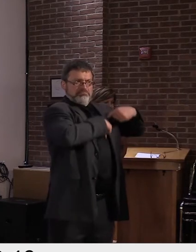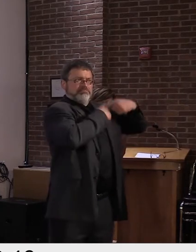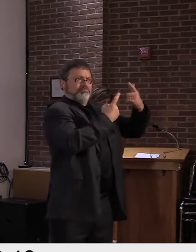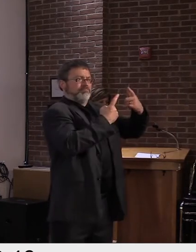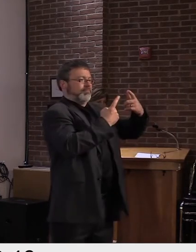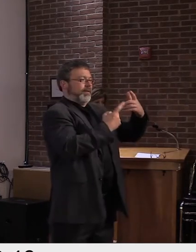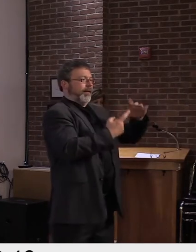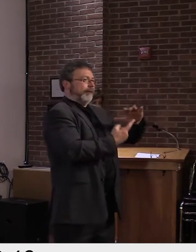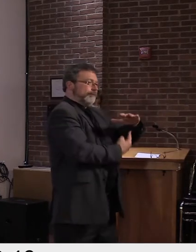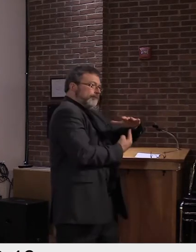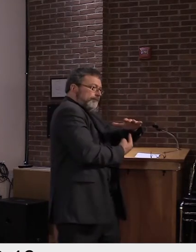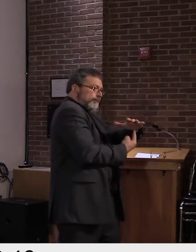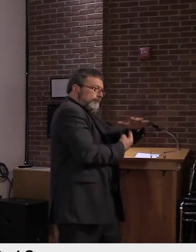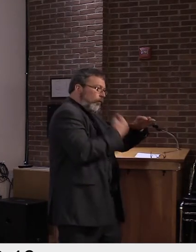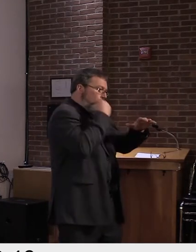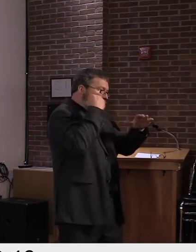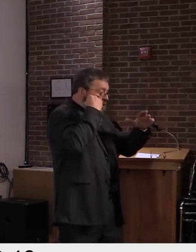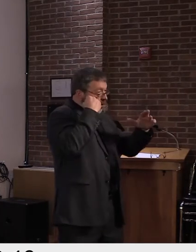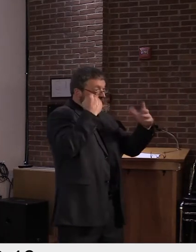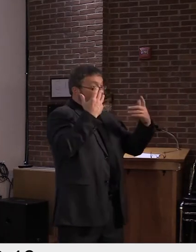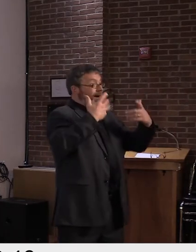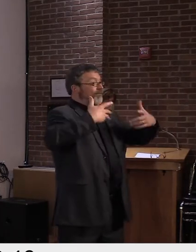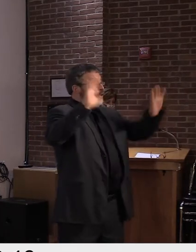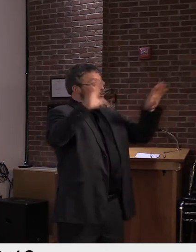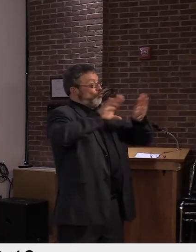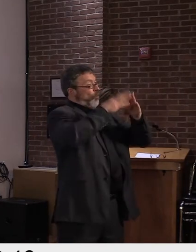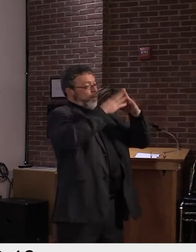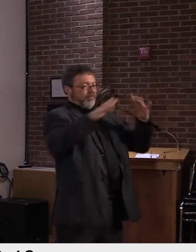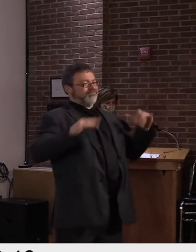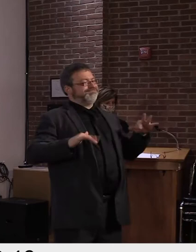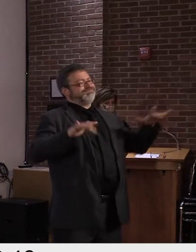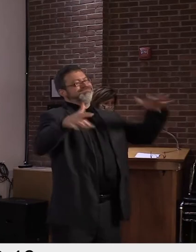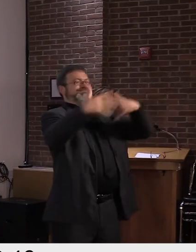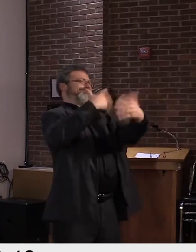but fortunately not susceptible to the worst outcomes.